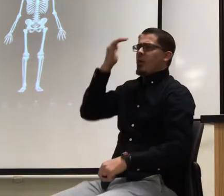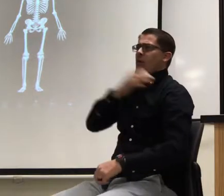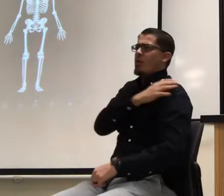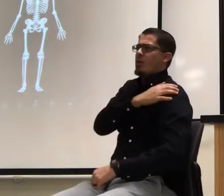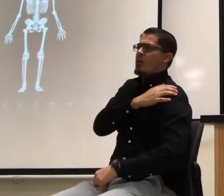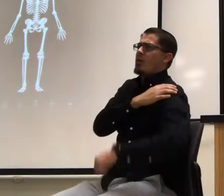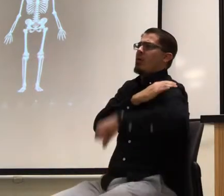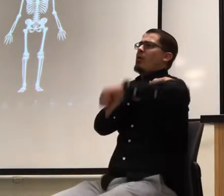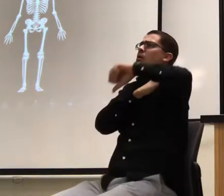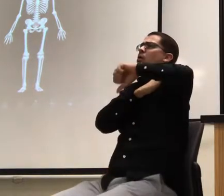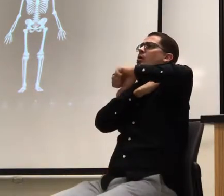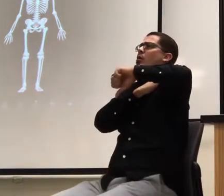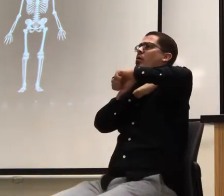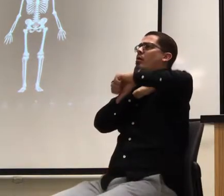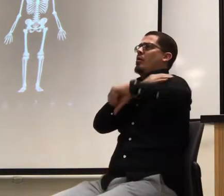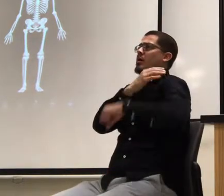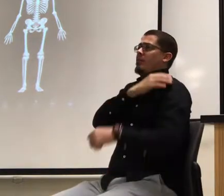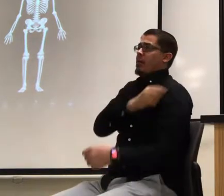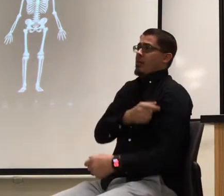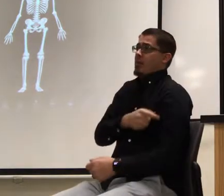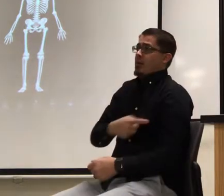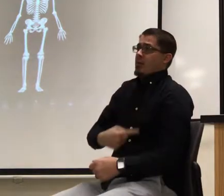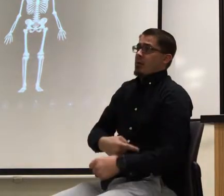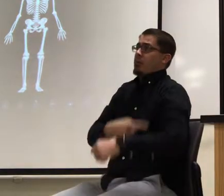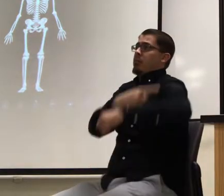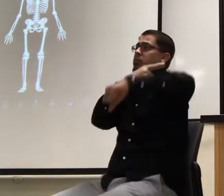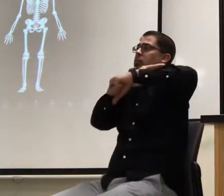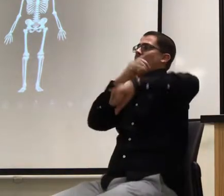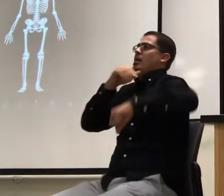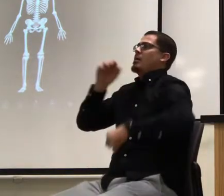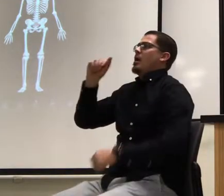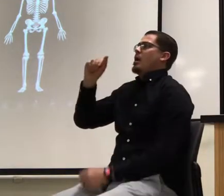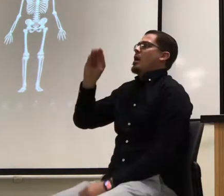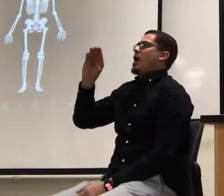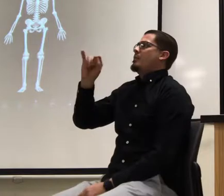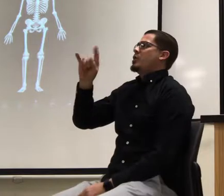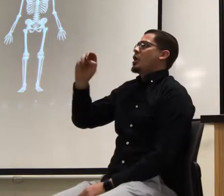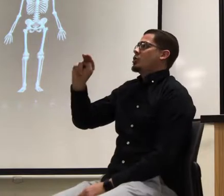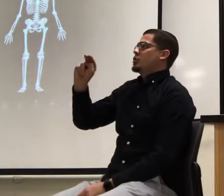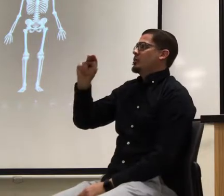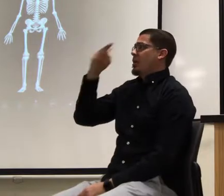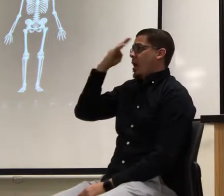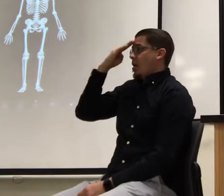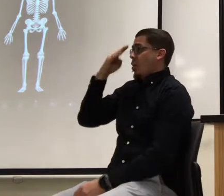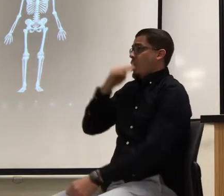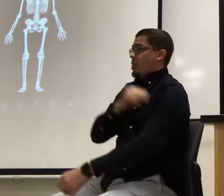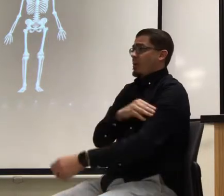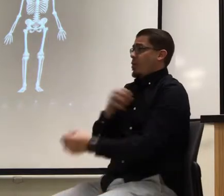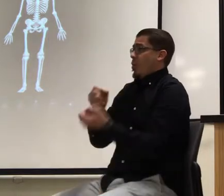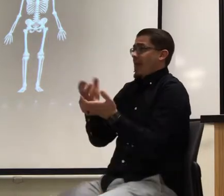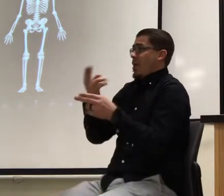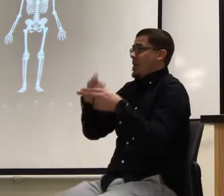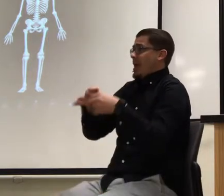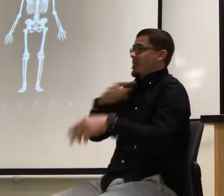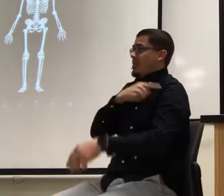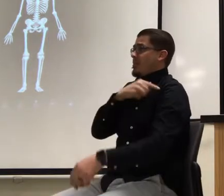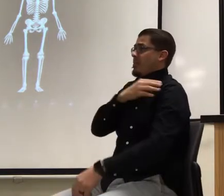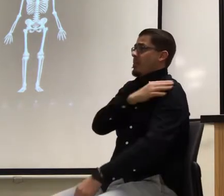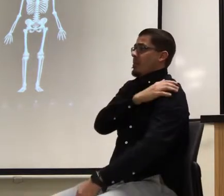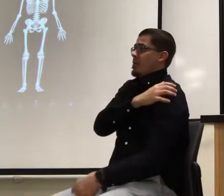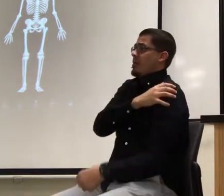that's abduction. I know from these attachments, this muscle, without even naming it, is an